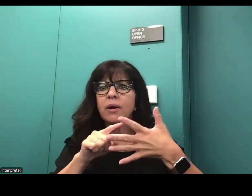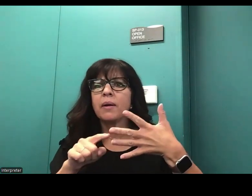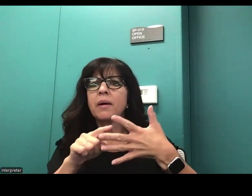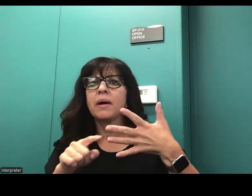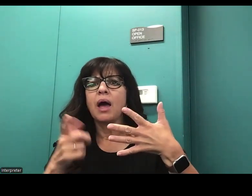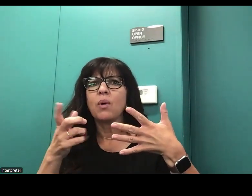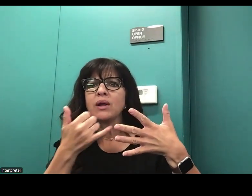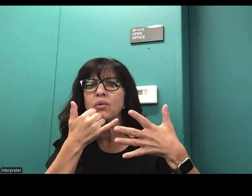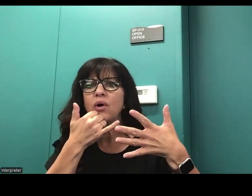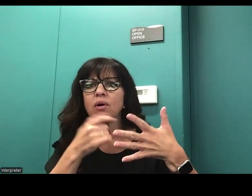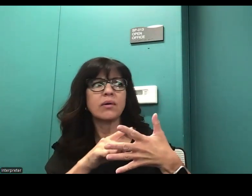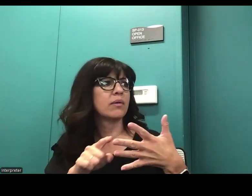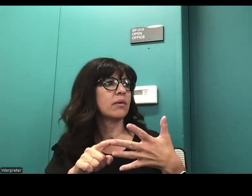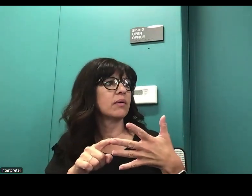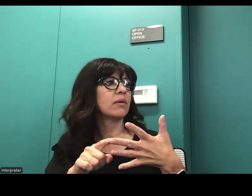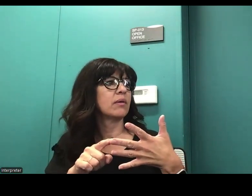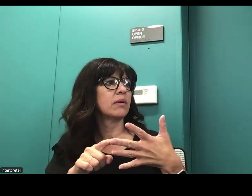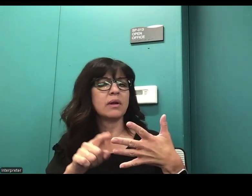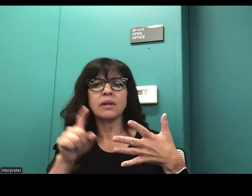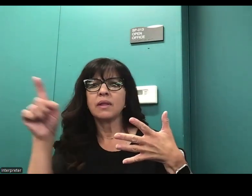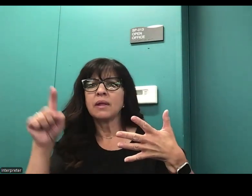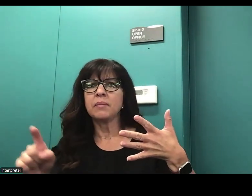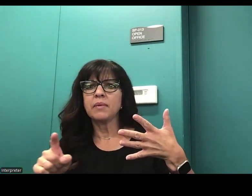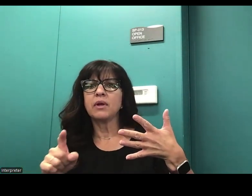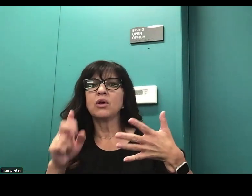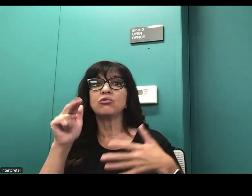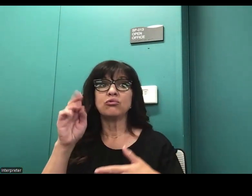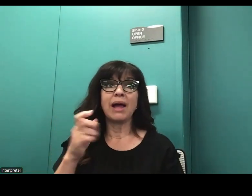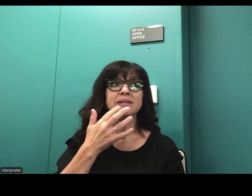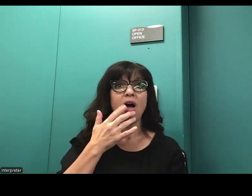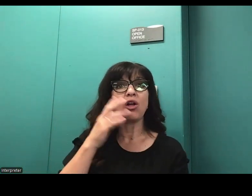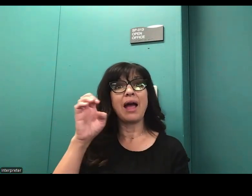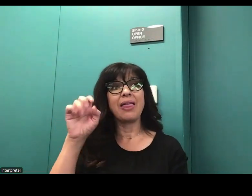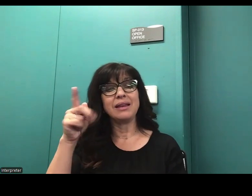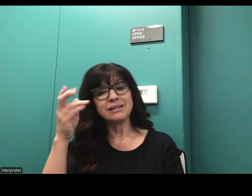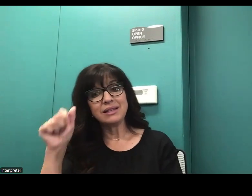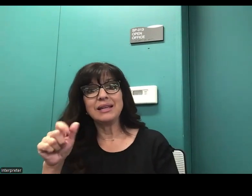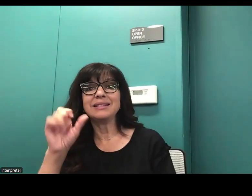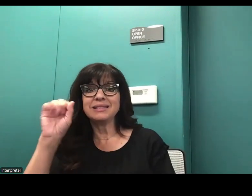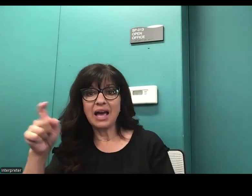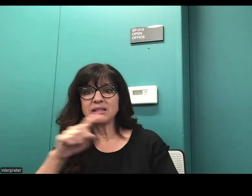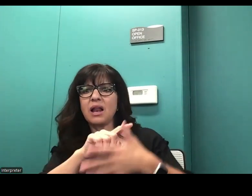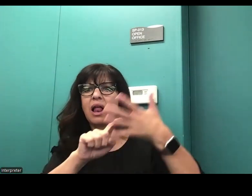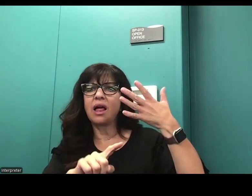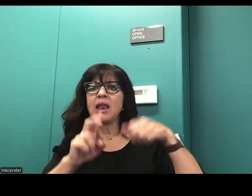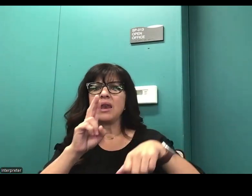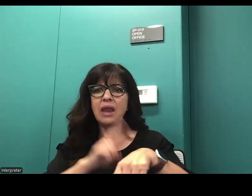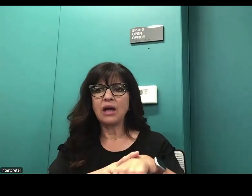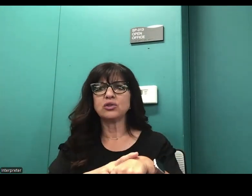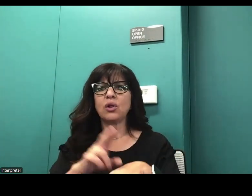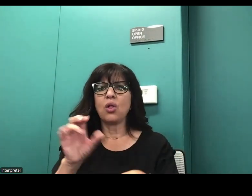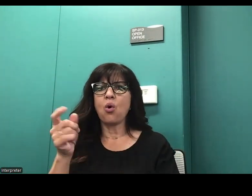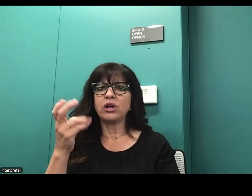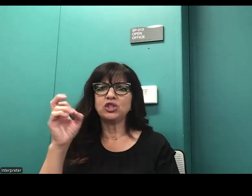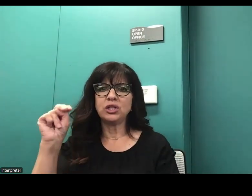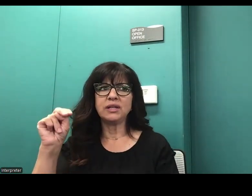don't want to get this wrong because they didn't get it right. Anyway, race, color, ethnicity, sex, sexual orientation, national origin, religion, or gender identity.